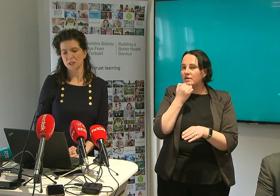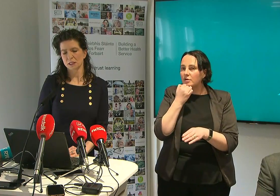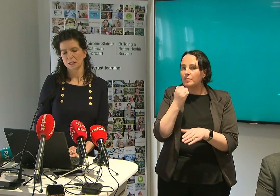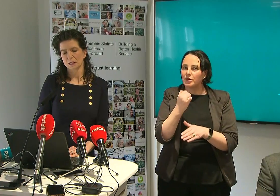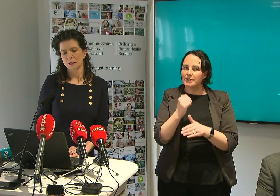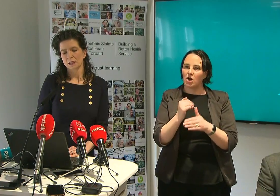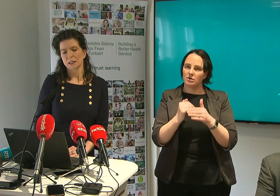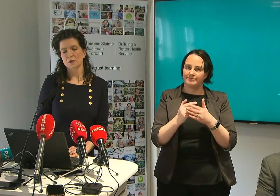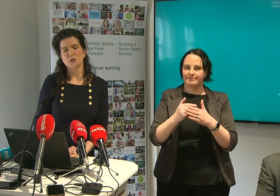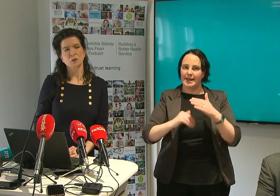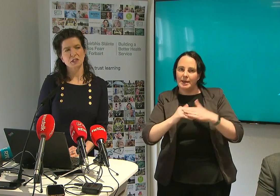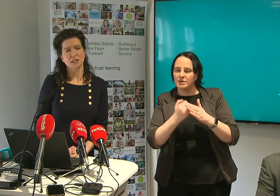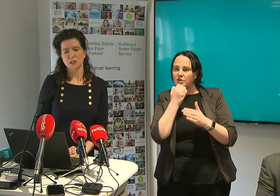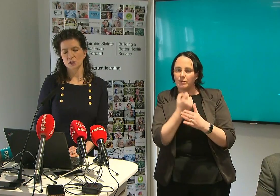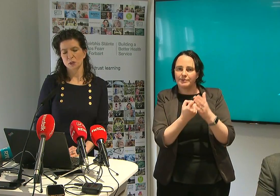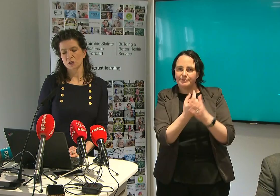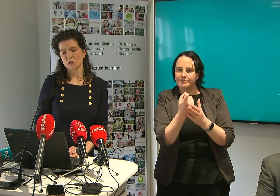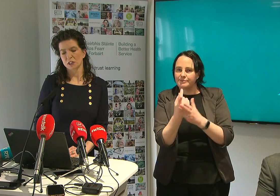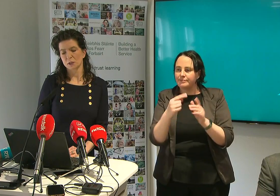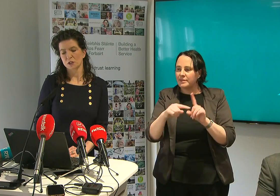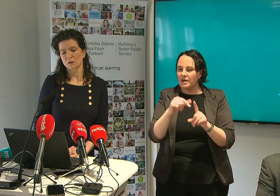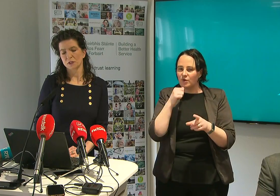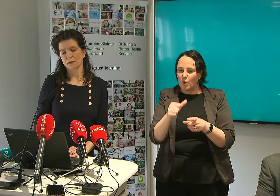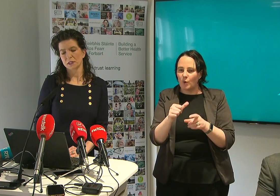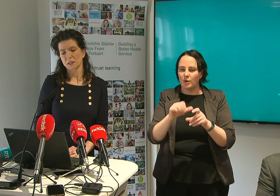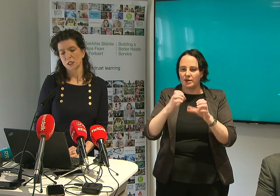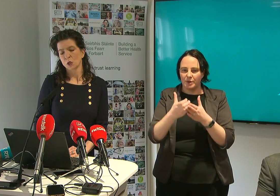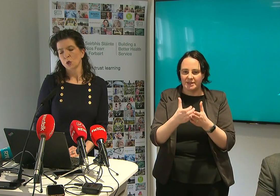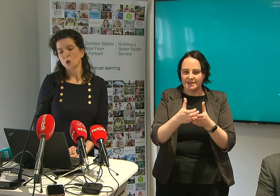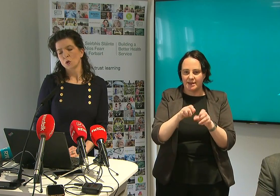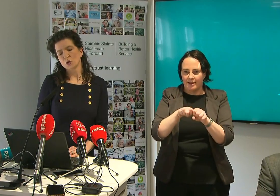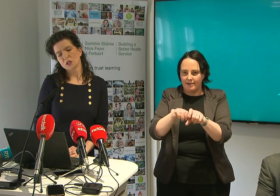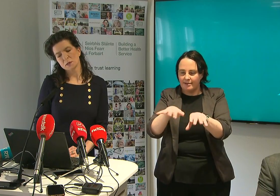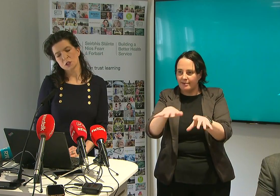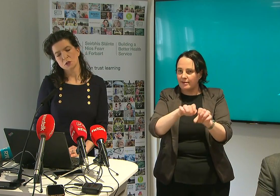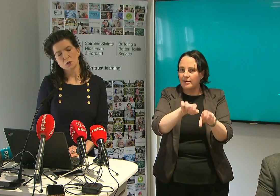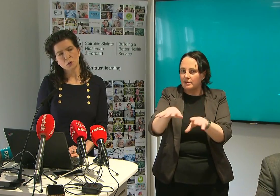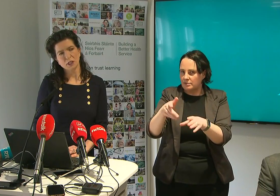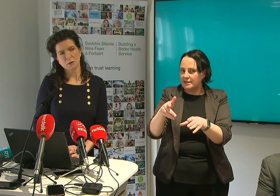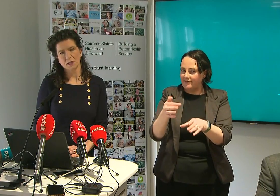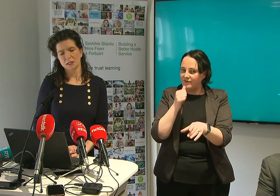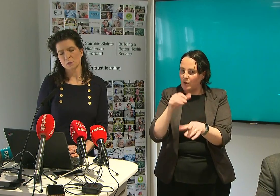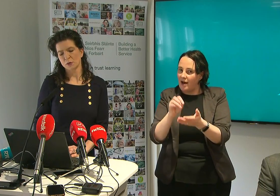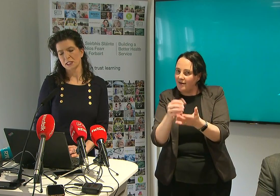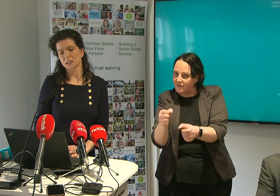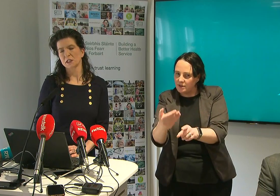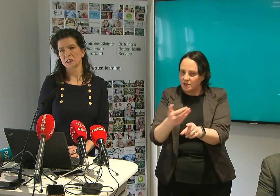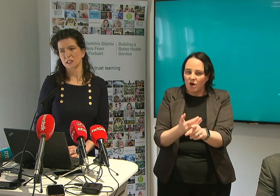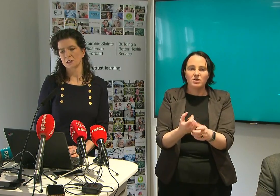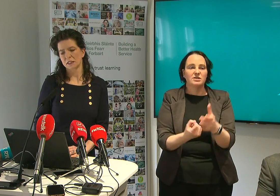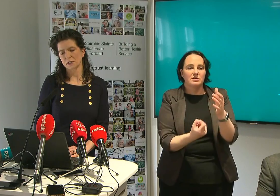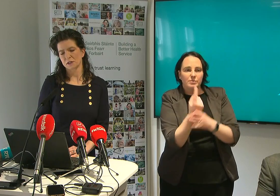remains limited and there's no sustained community transmission of the virus or transmission only within